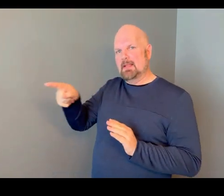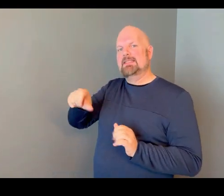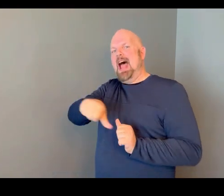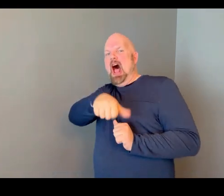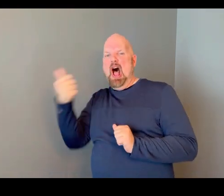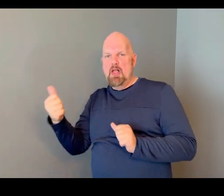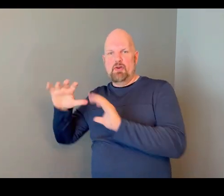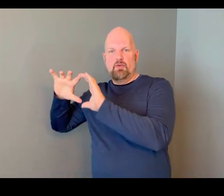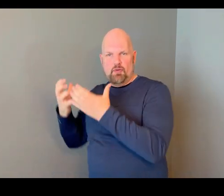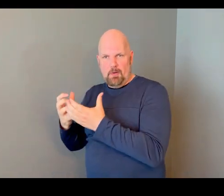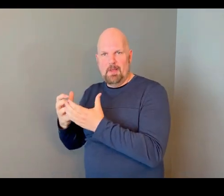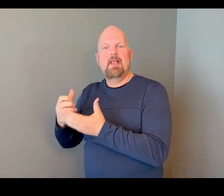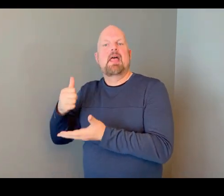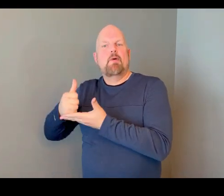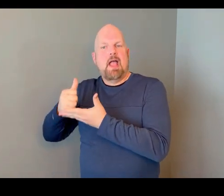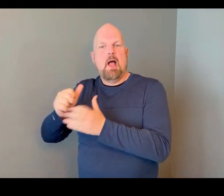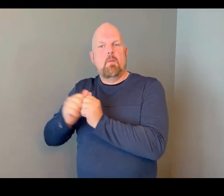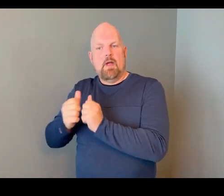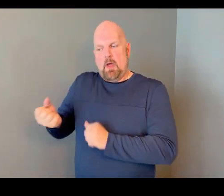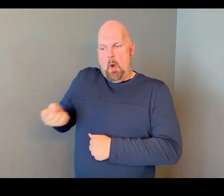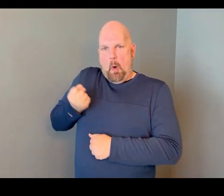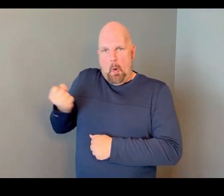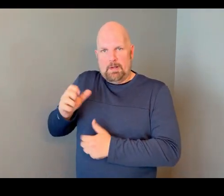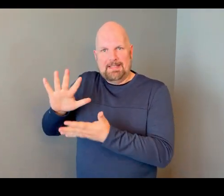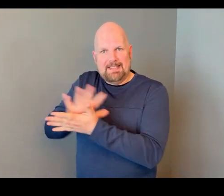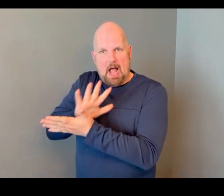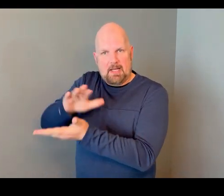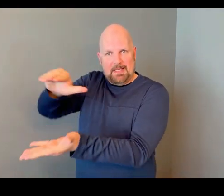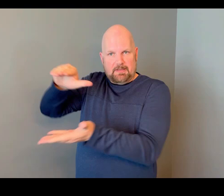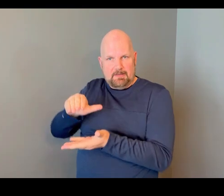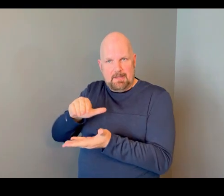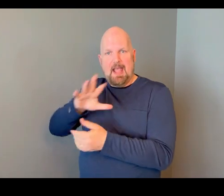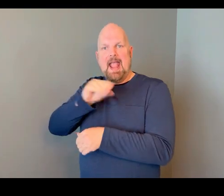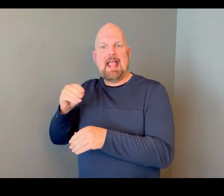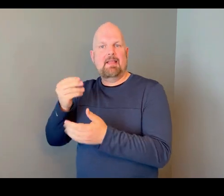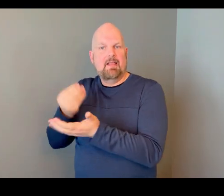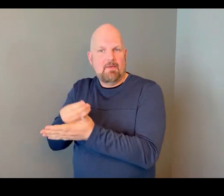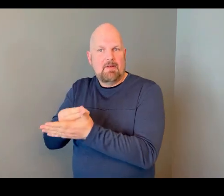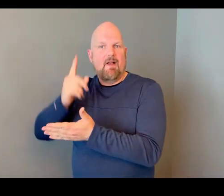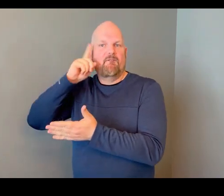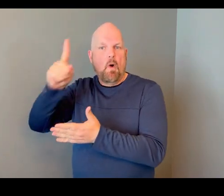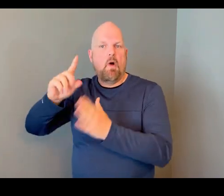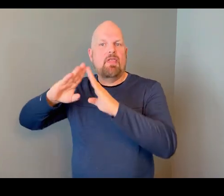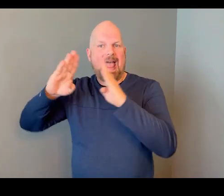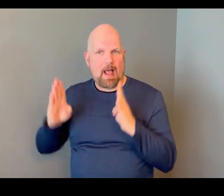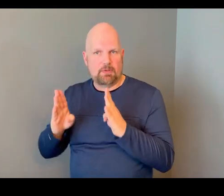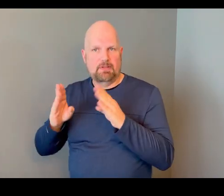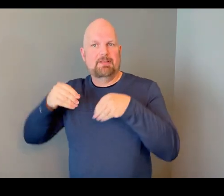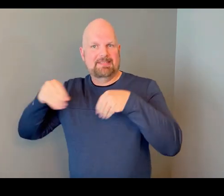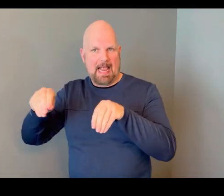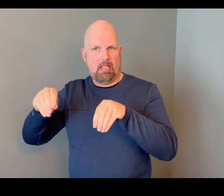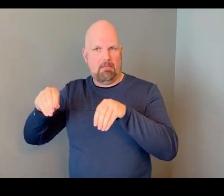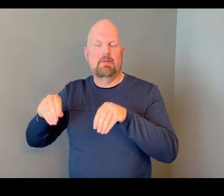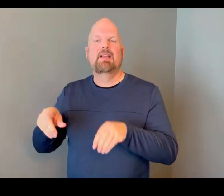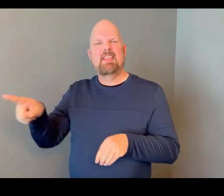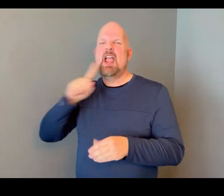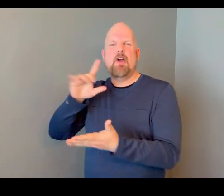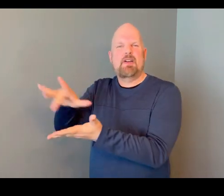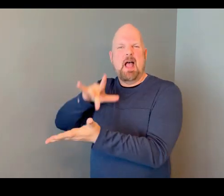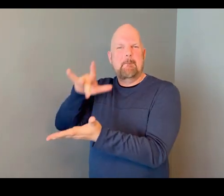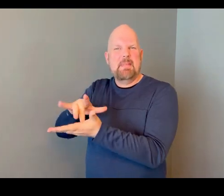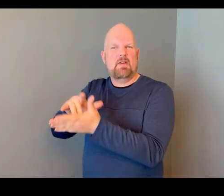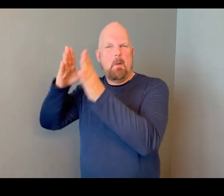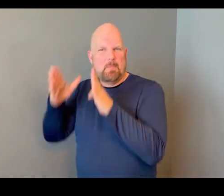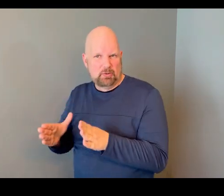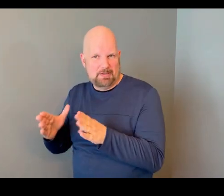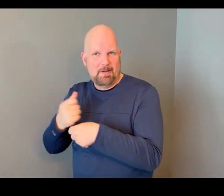holding some of the documents and some of the funding on behalf of both the buyer and the seller. You have to think of them as kind of a middleman